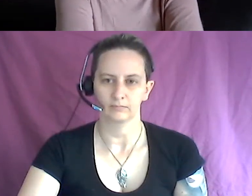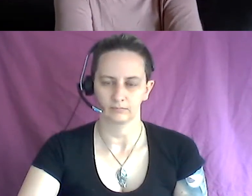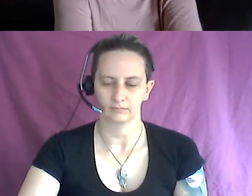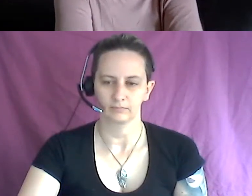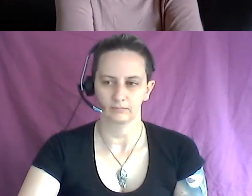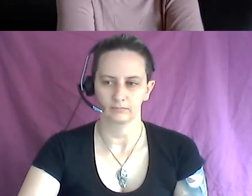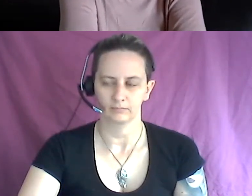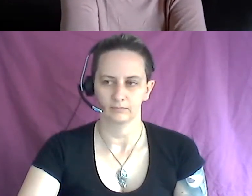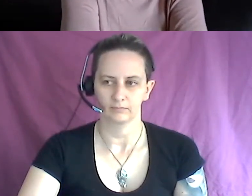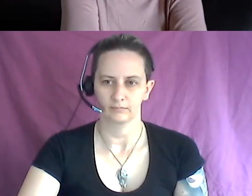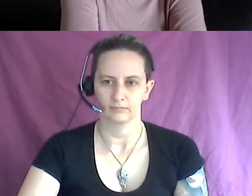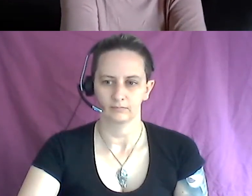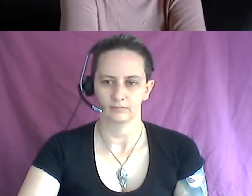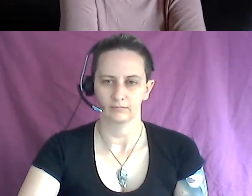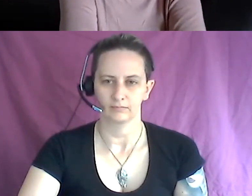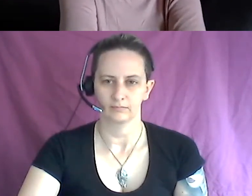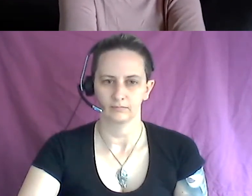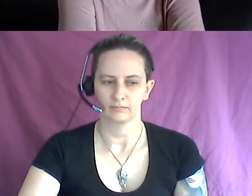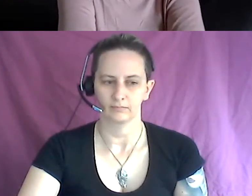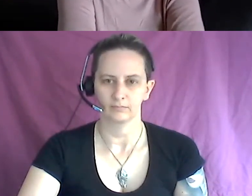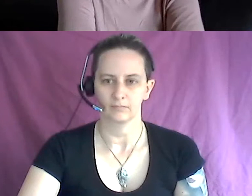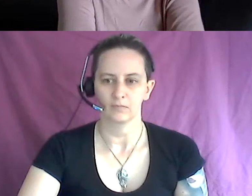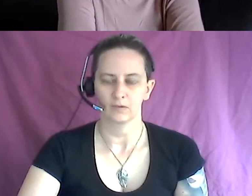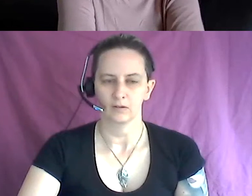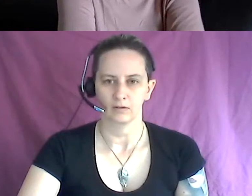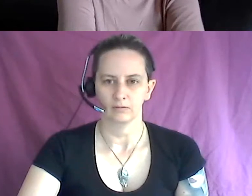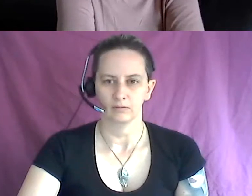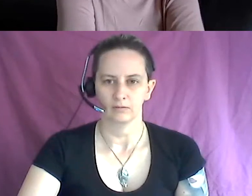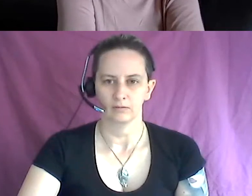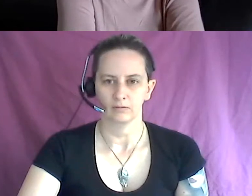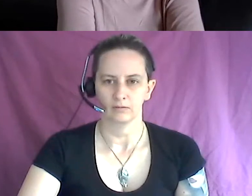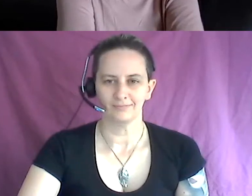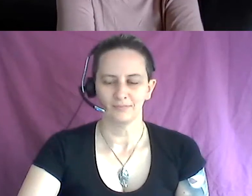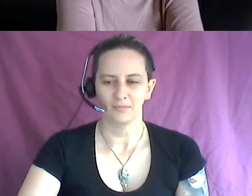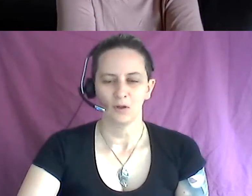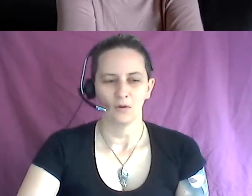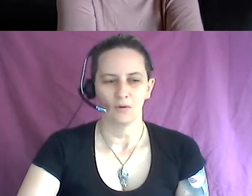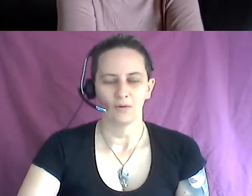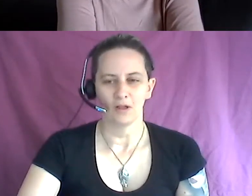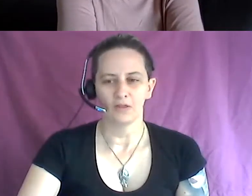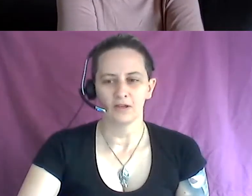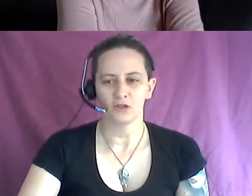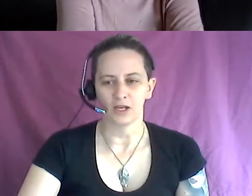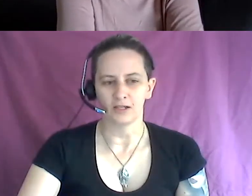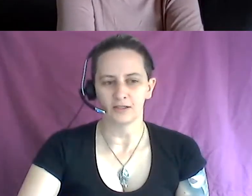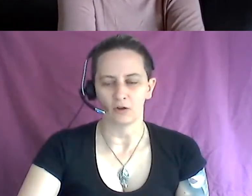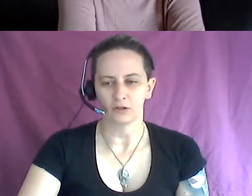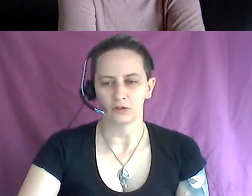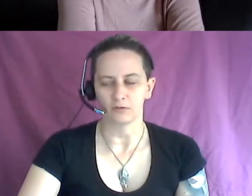use in keyword sign. Either of you can start off on that. Well, I think Janine's, sort